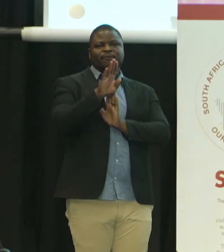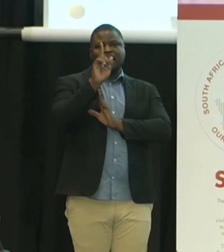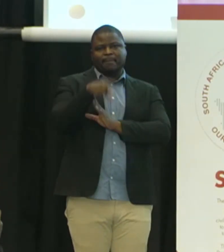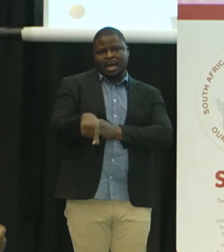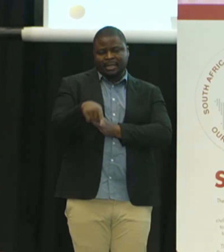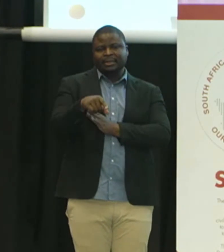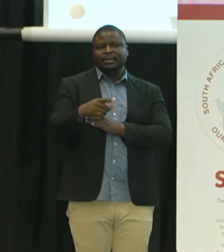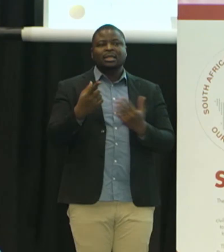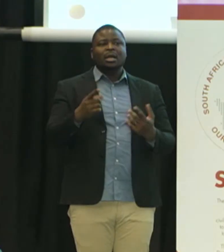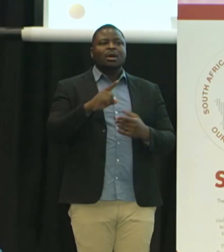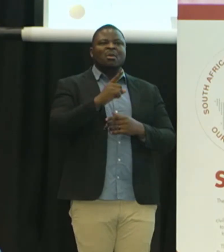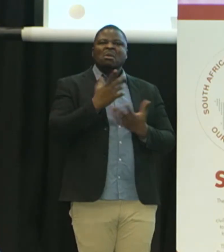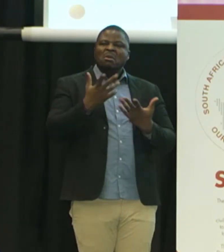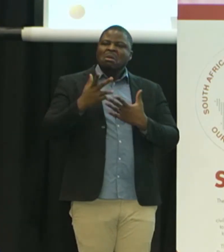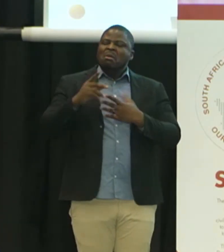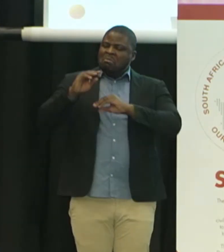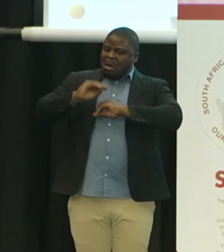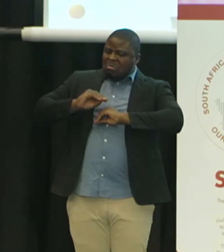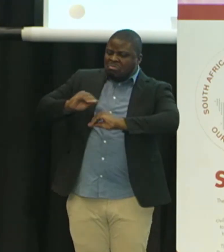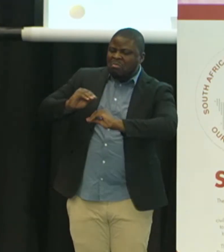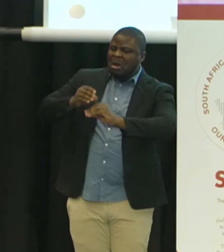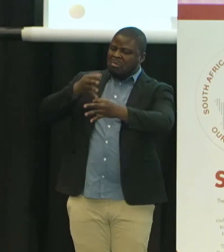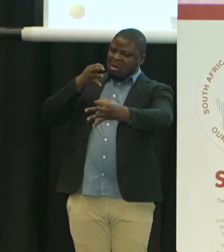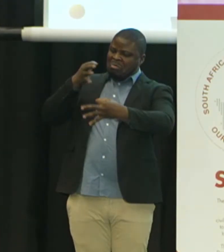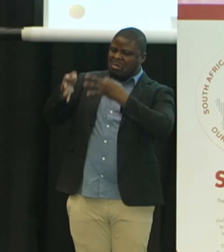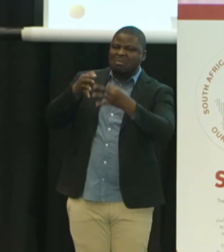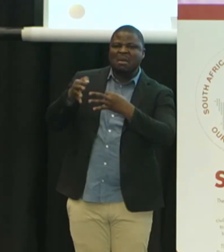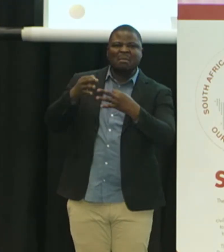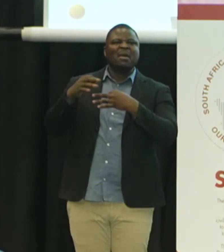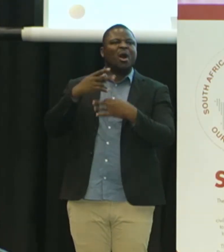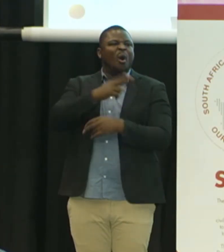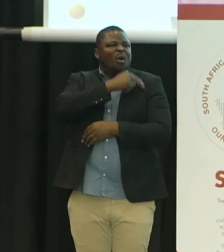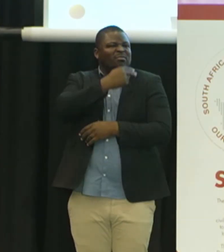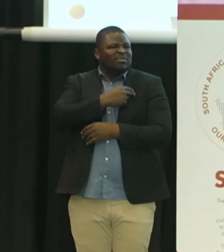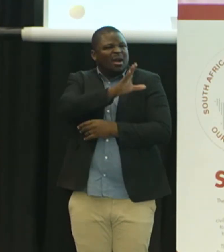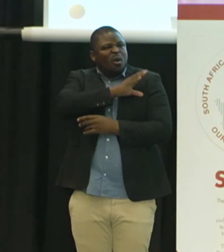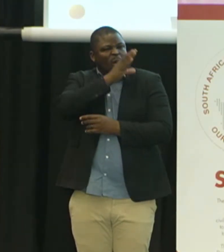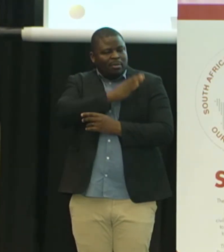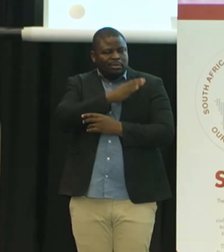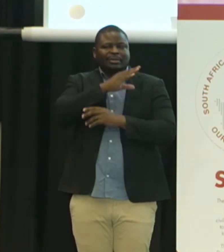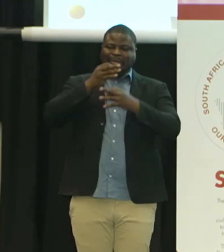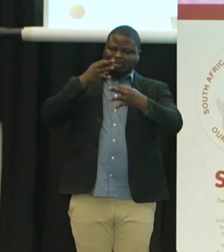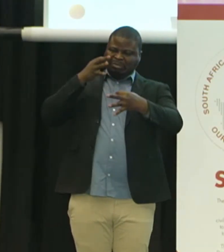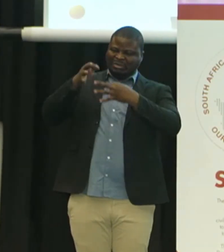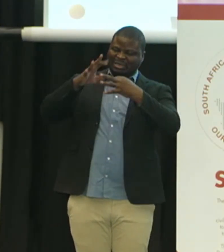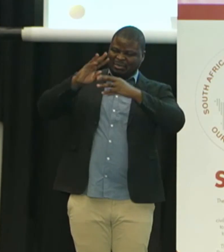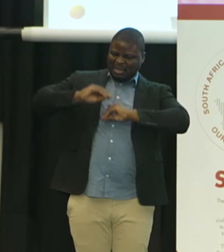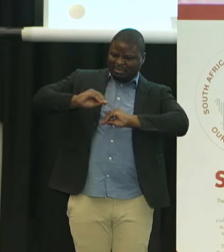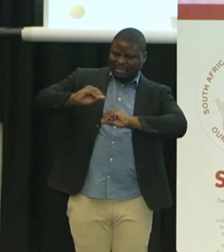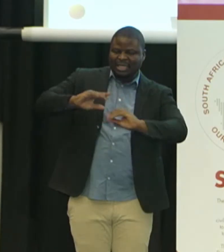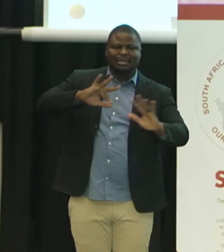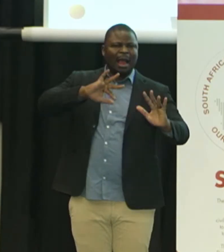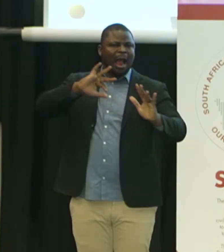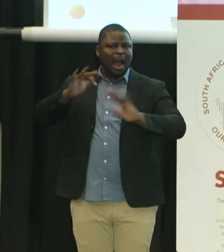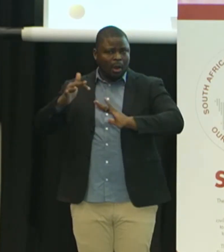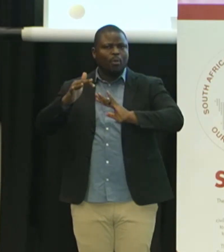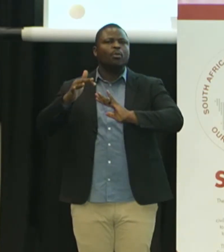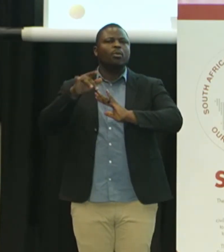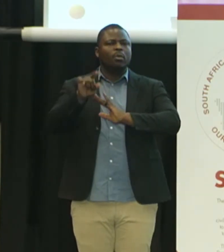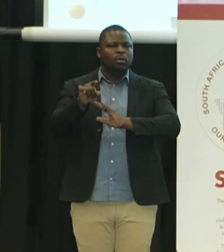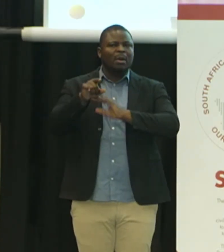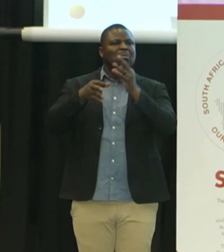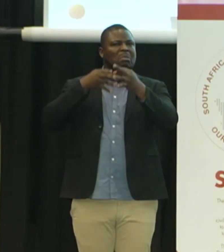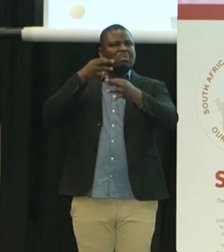the sensitization of our healthcare workers and also the non-clinician. We need to